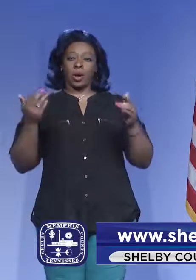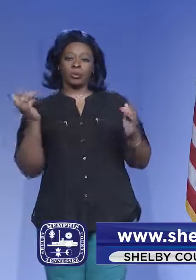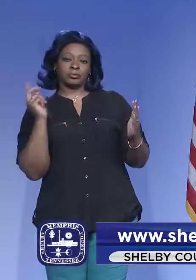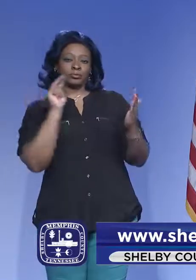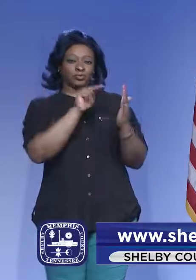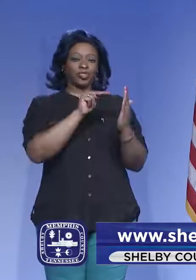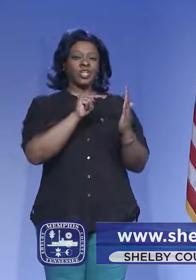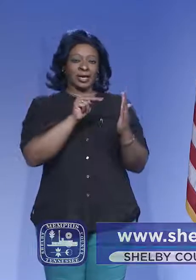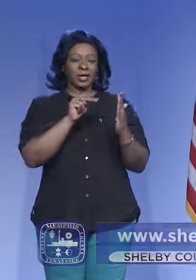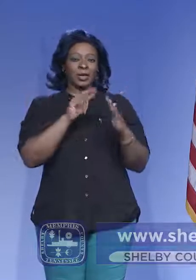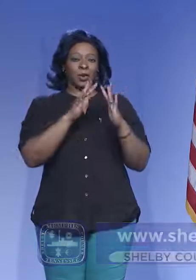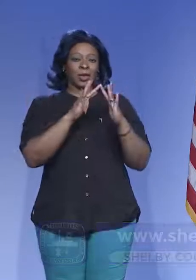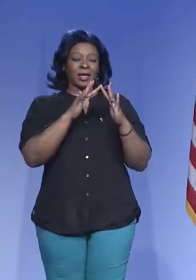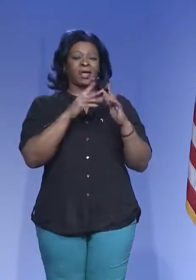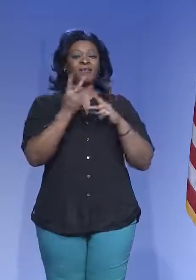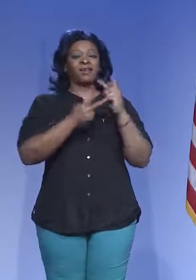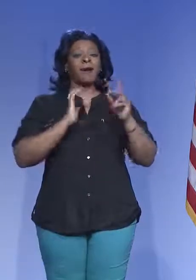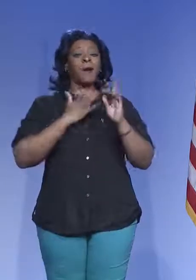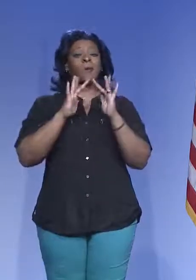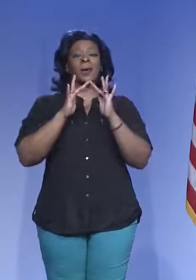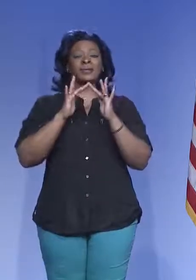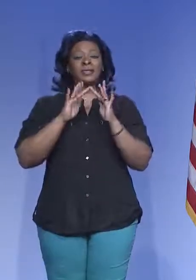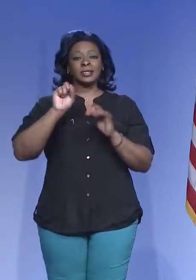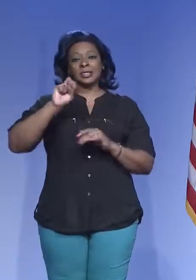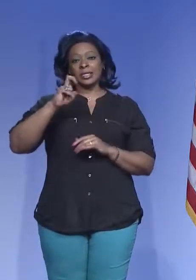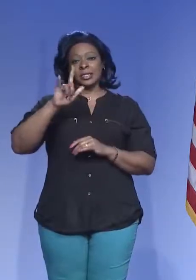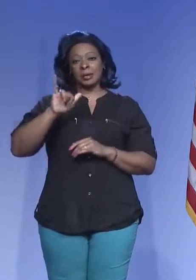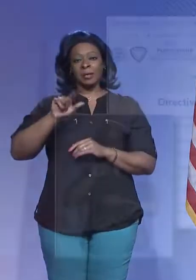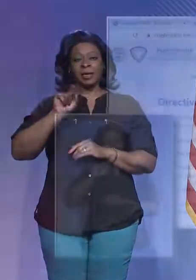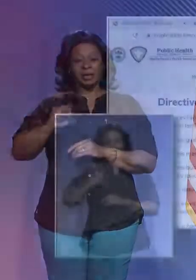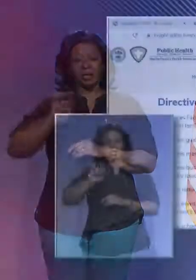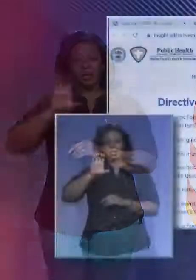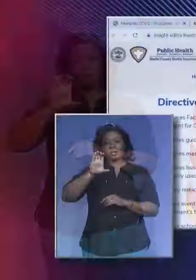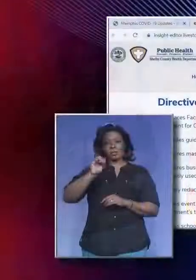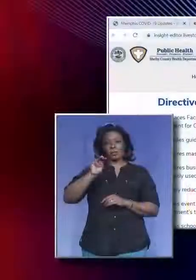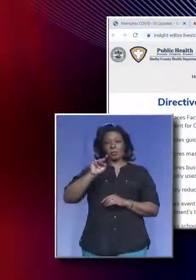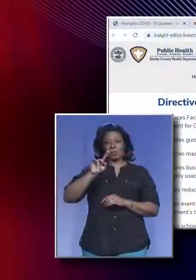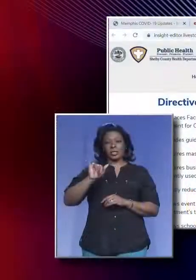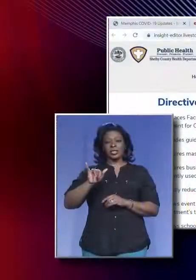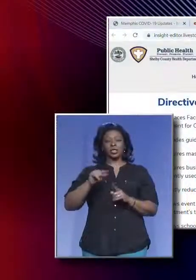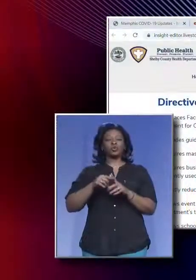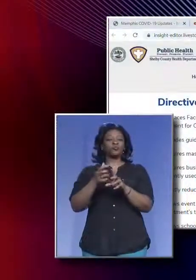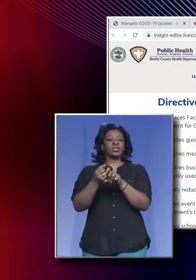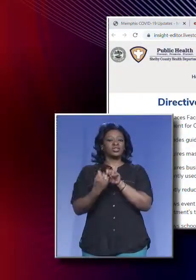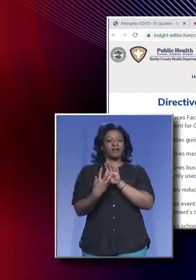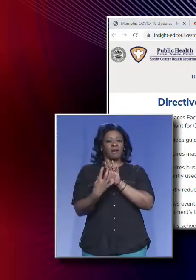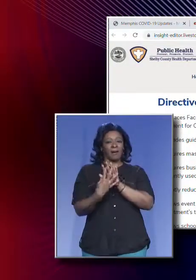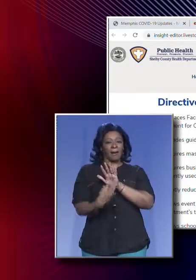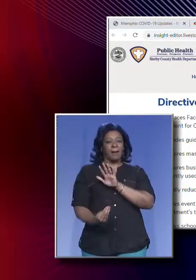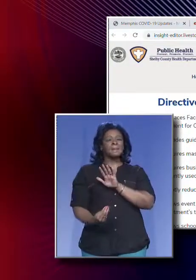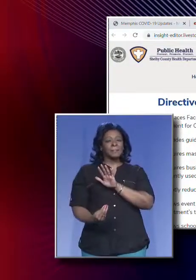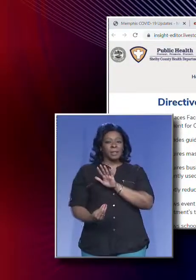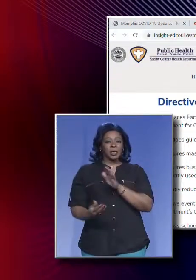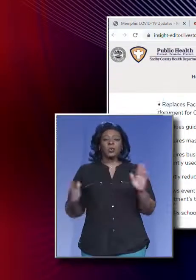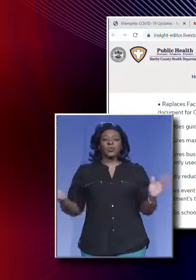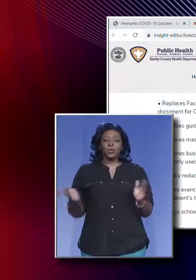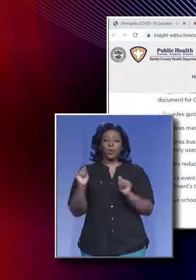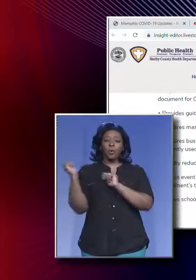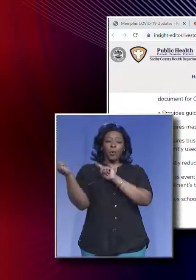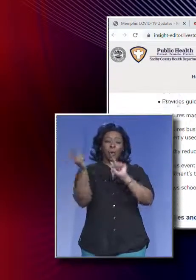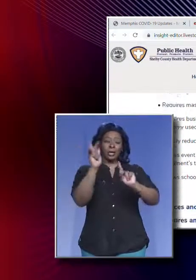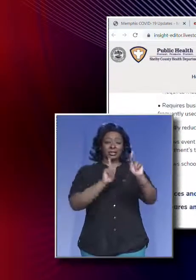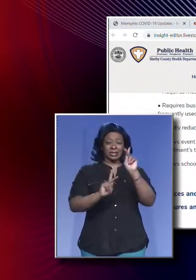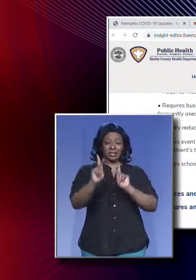so. Visit our website, shelby.community, to obtain a copy. I encourage all